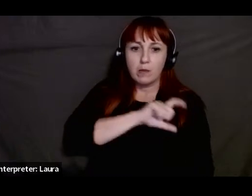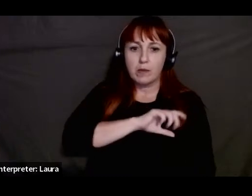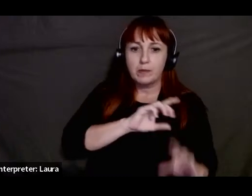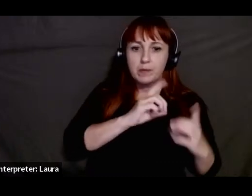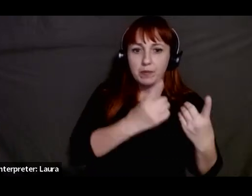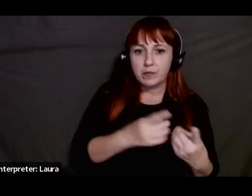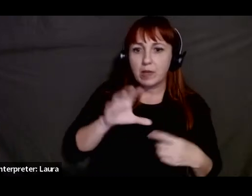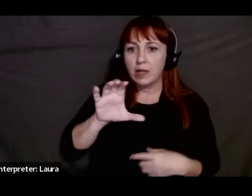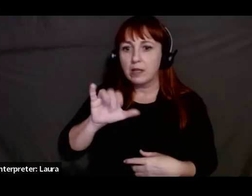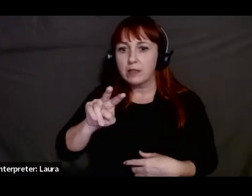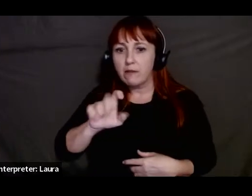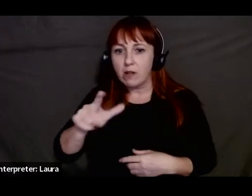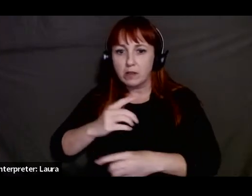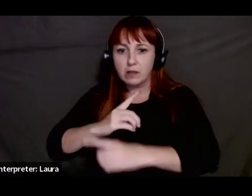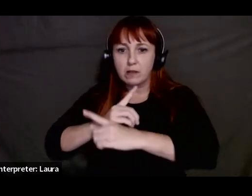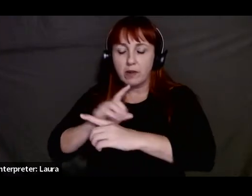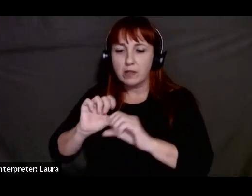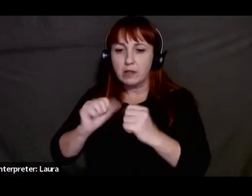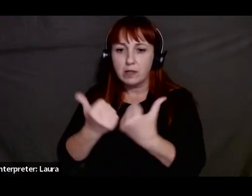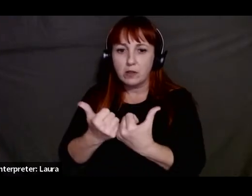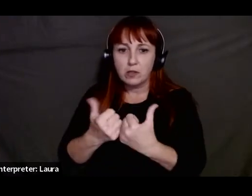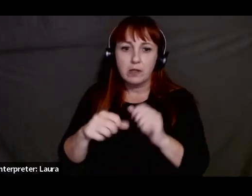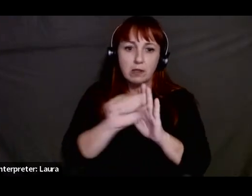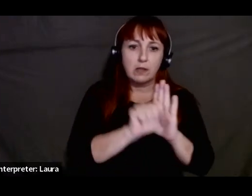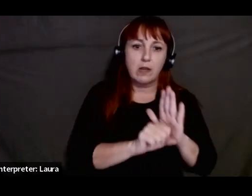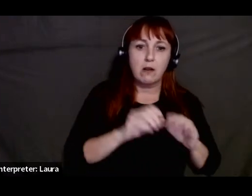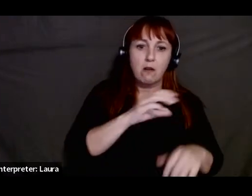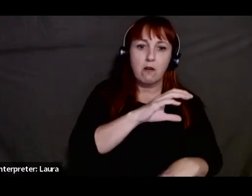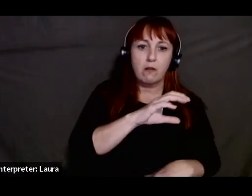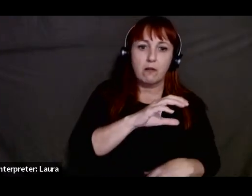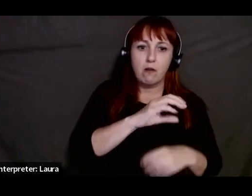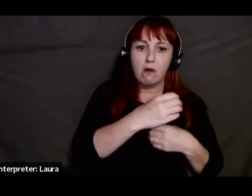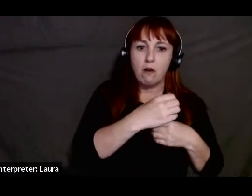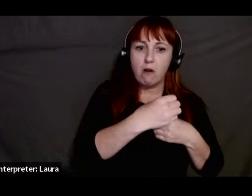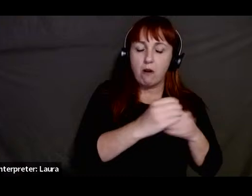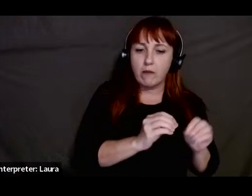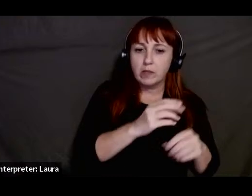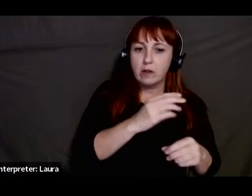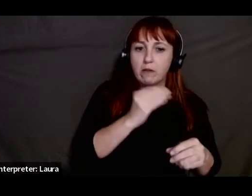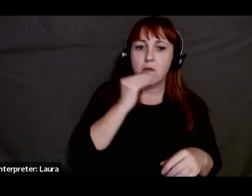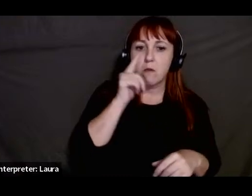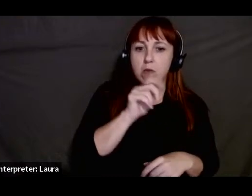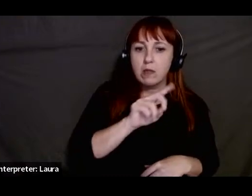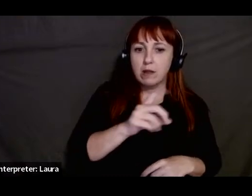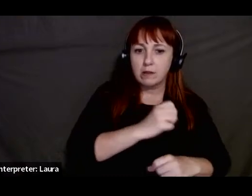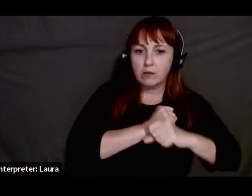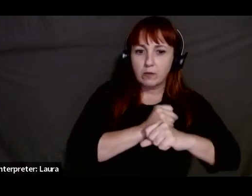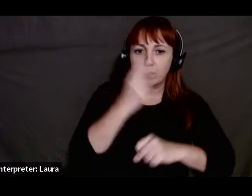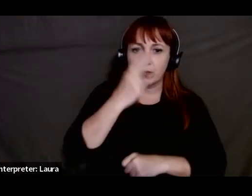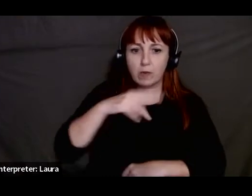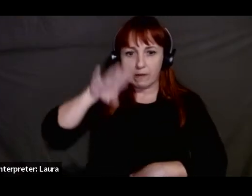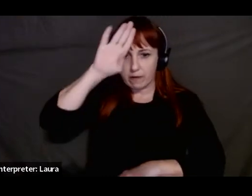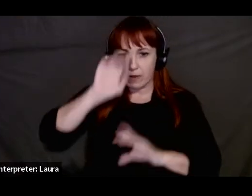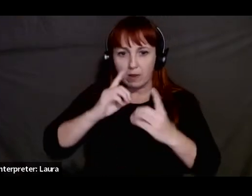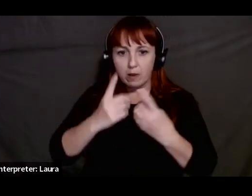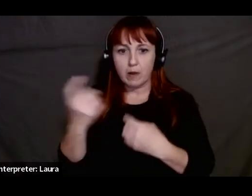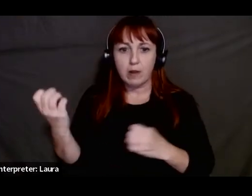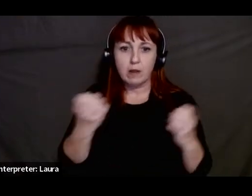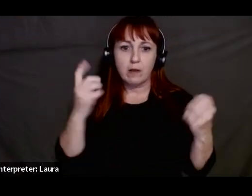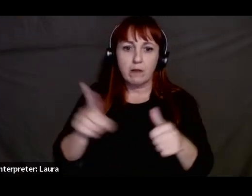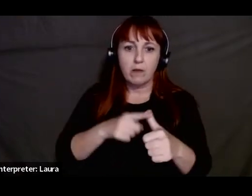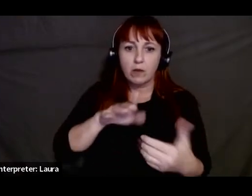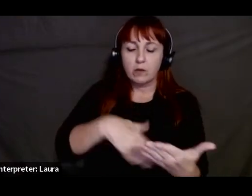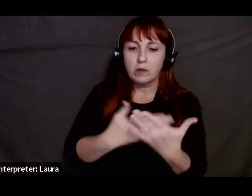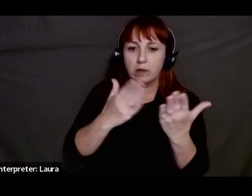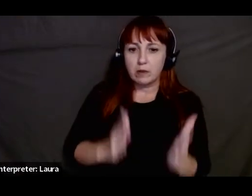Hawaii Civil Defense Agency, State Office of Homeland Security, Hawaii Fire Department and Emergency First Responders, and